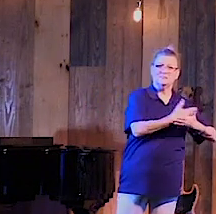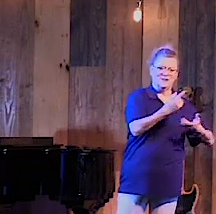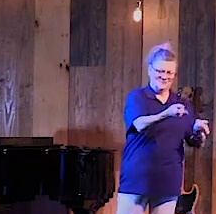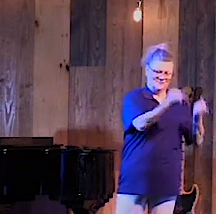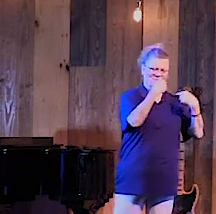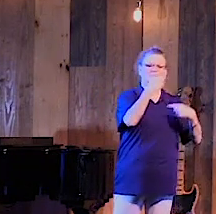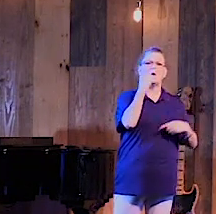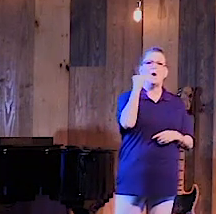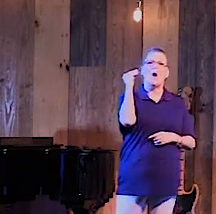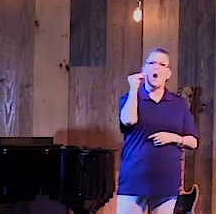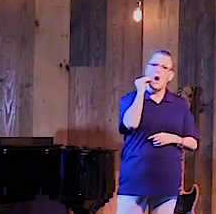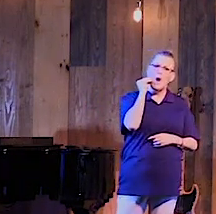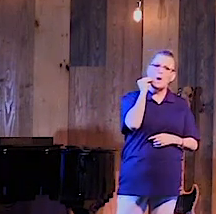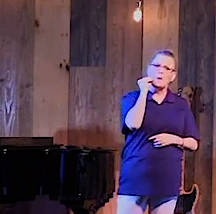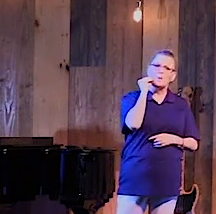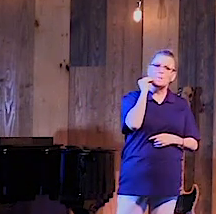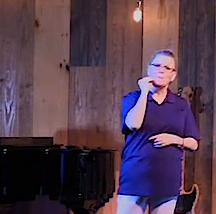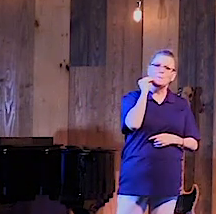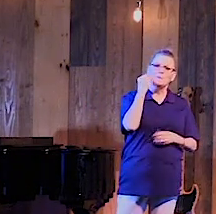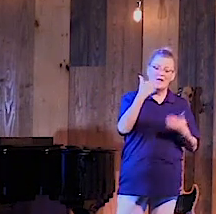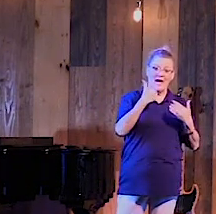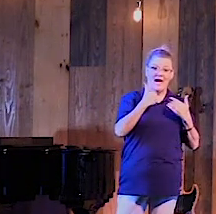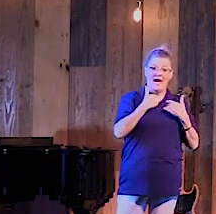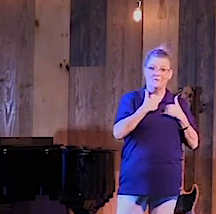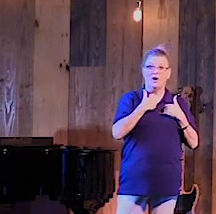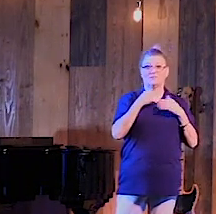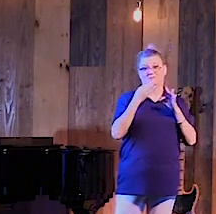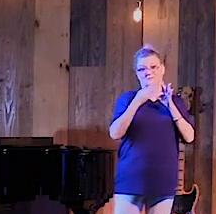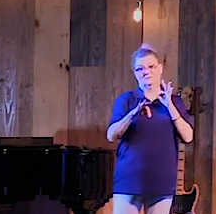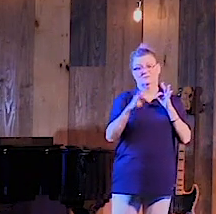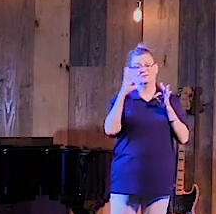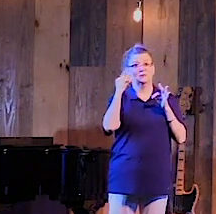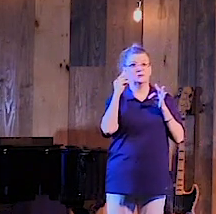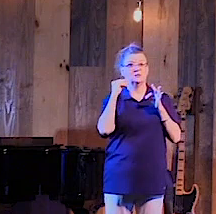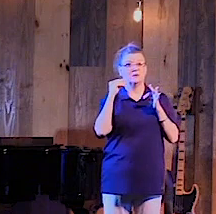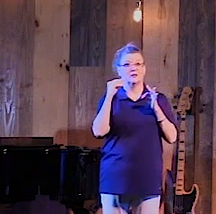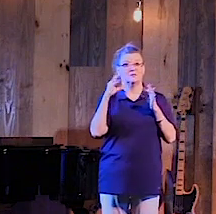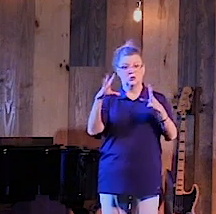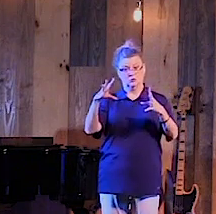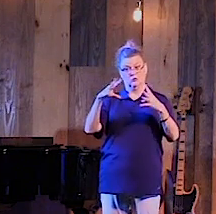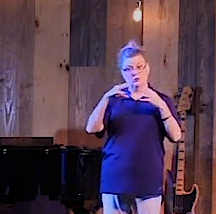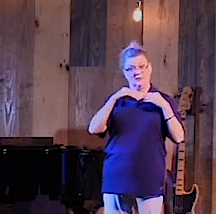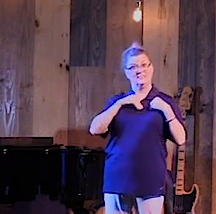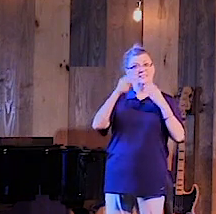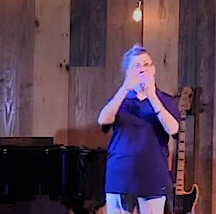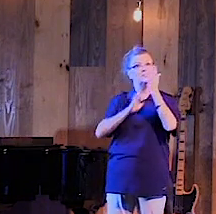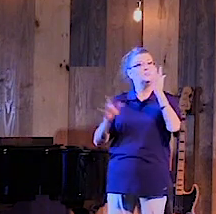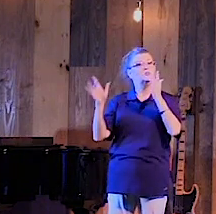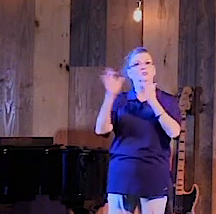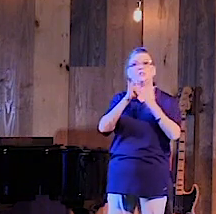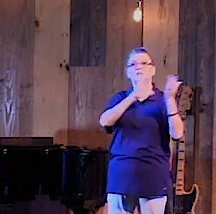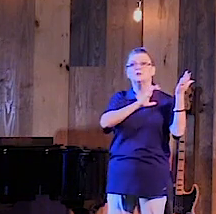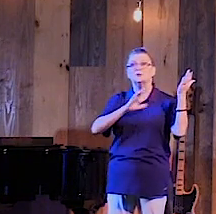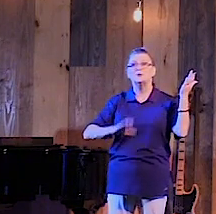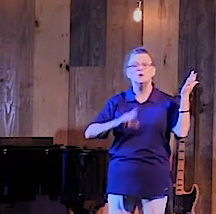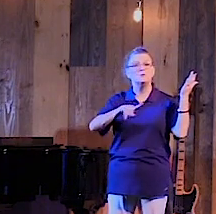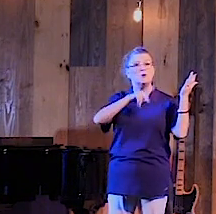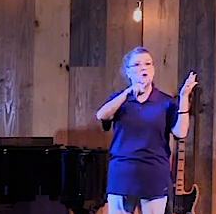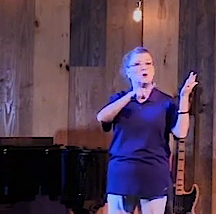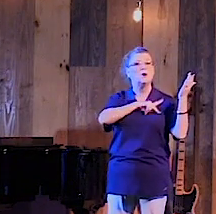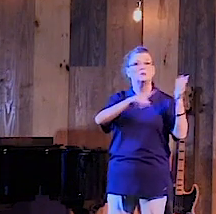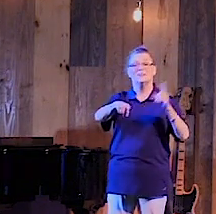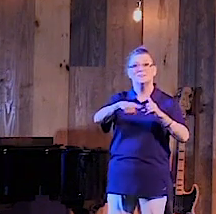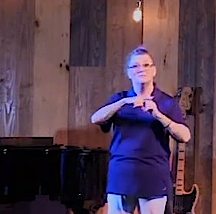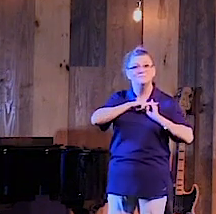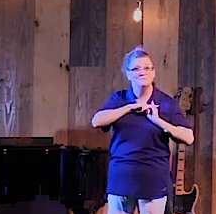question. Have you ever had the very simple experience of receiving Jesus Christ personally into your life? Well,